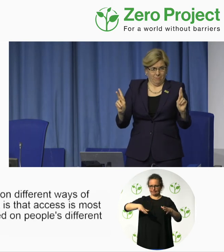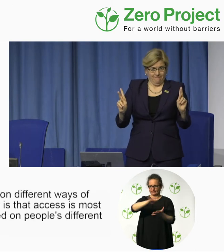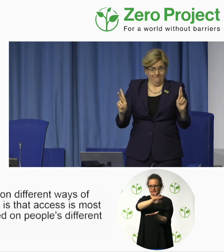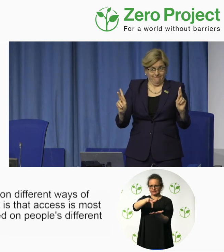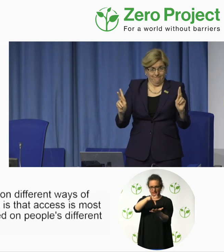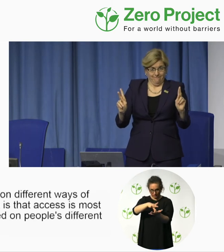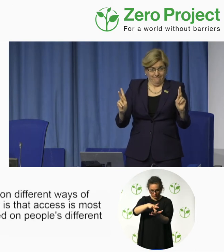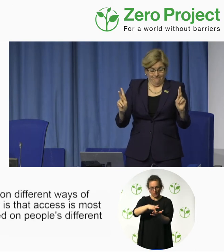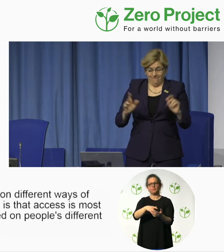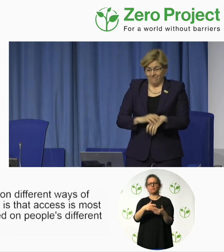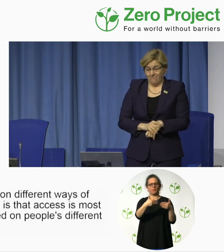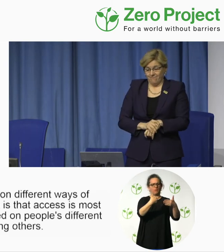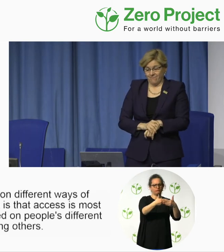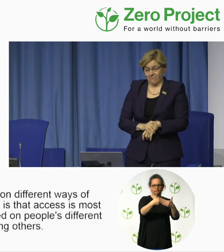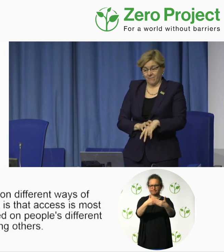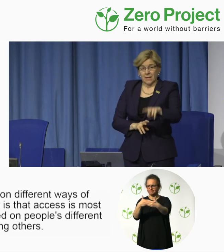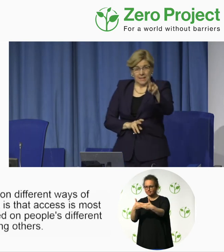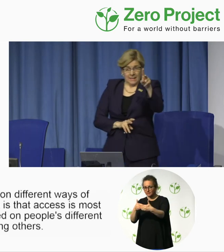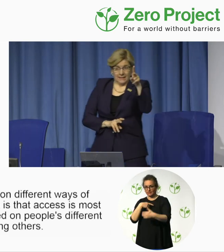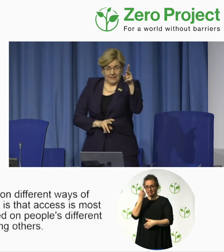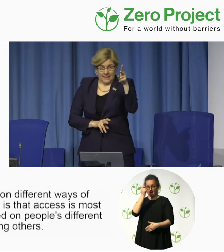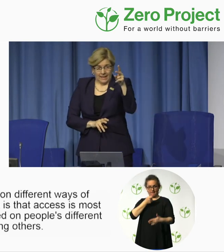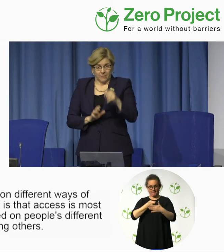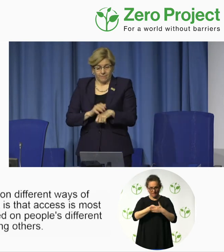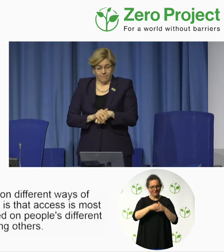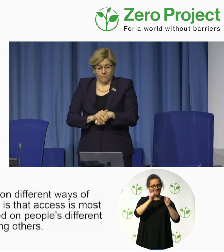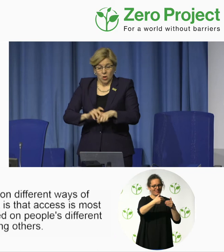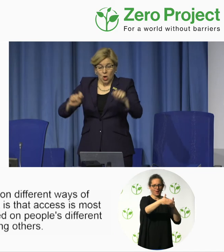those that are present among others.